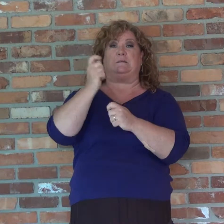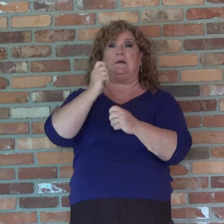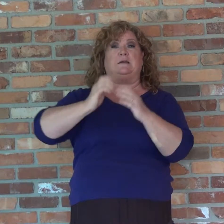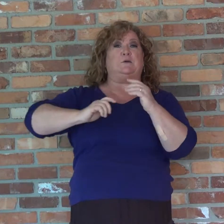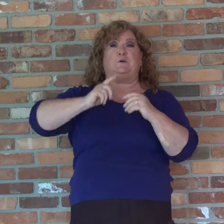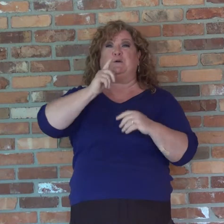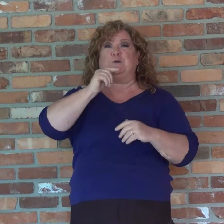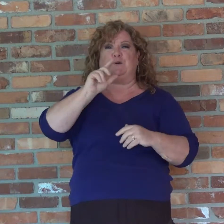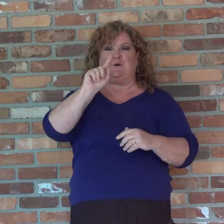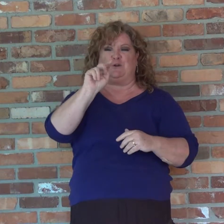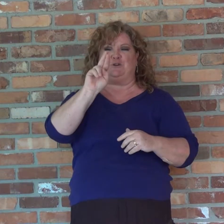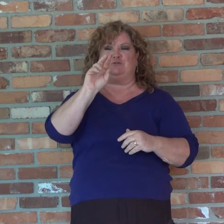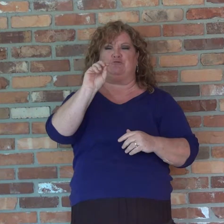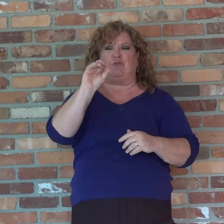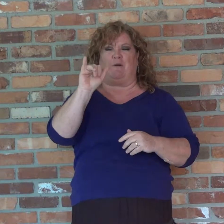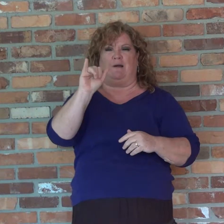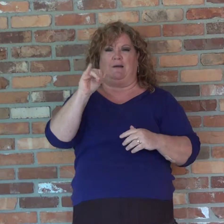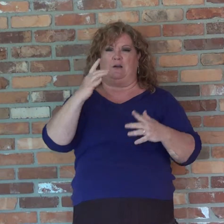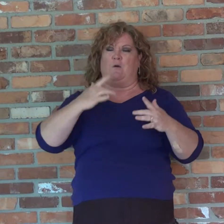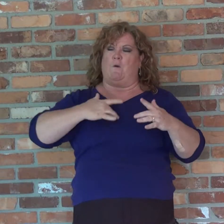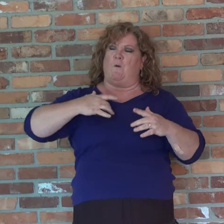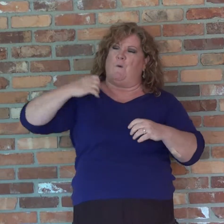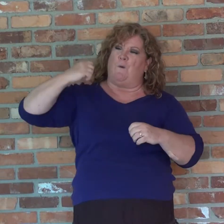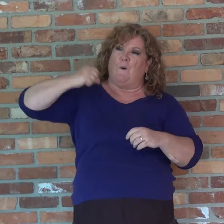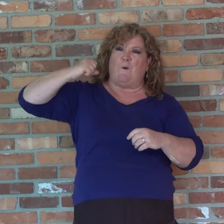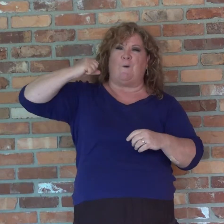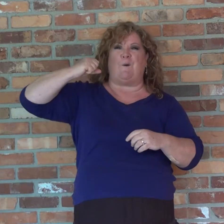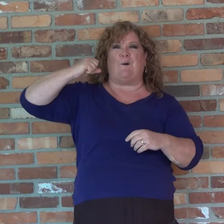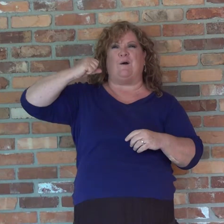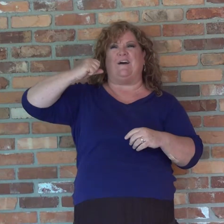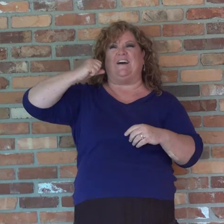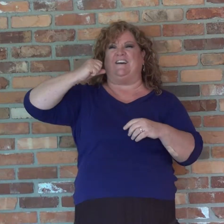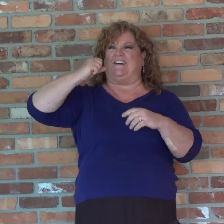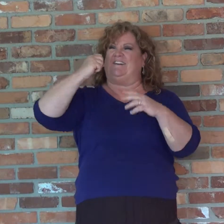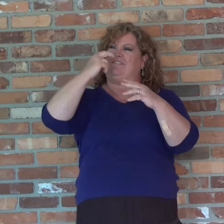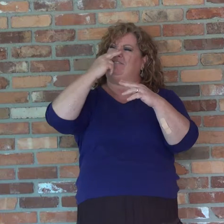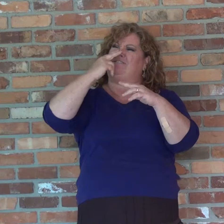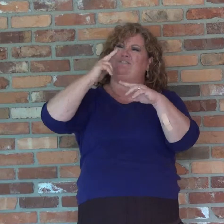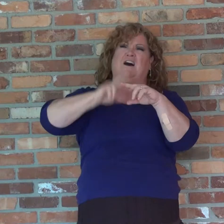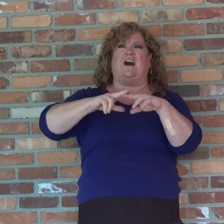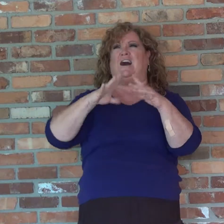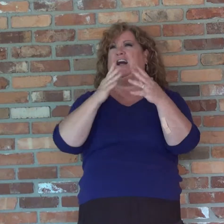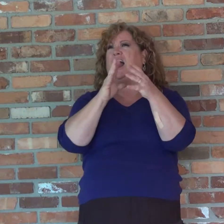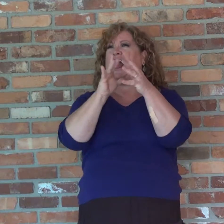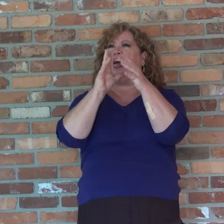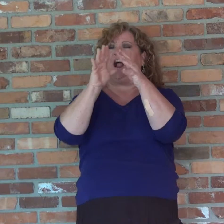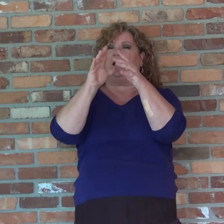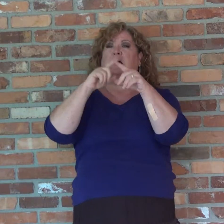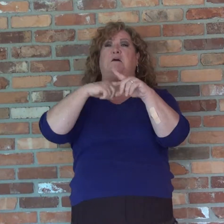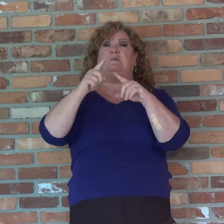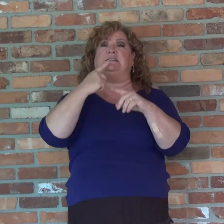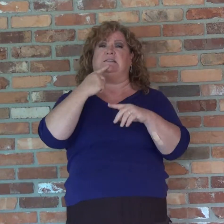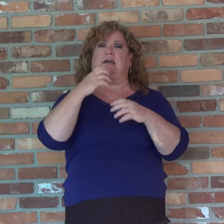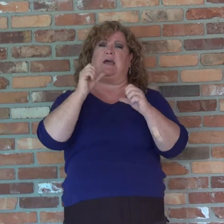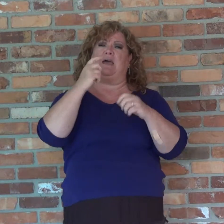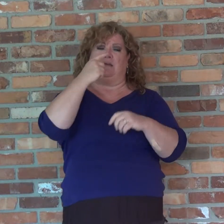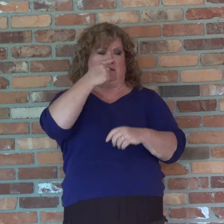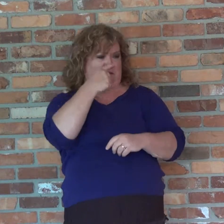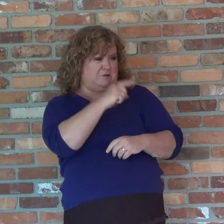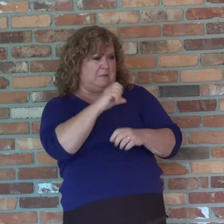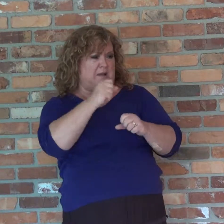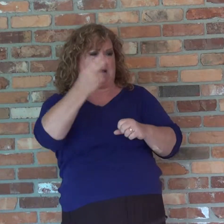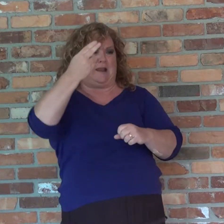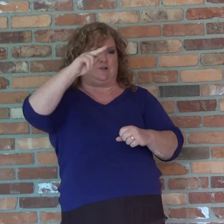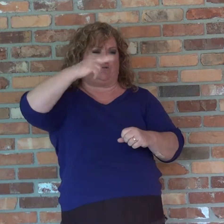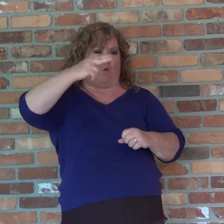than Troy. He immediately turned to me then and said, hey, can I roll down? It was a long trip. That's a cooperative